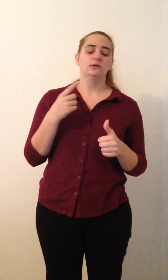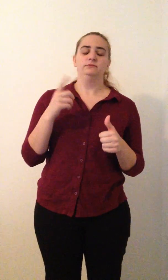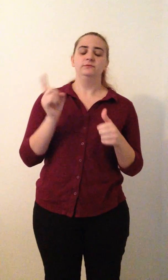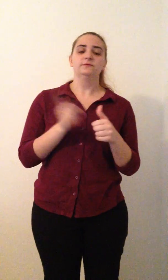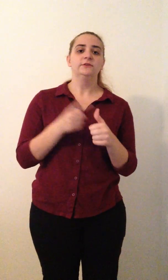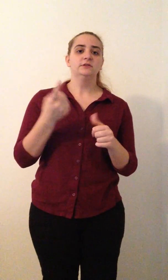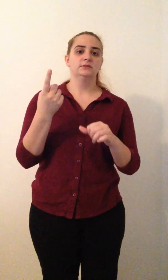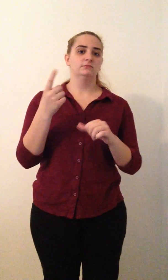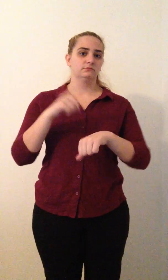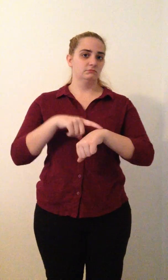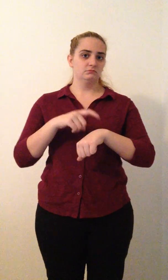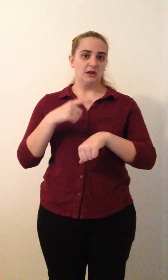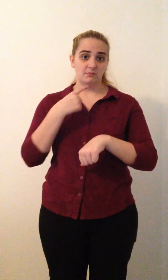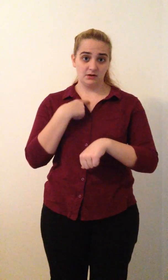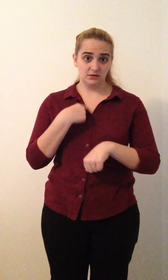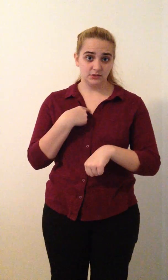this to sink in.